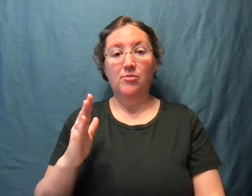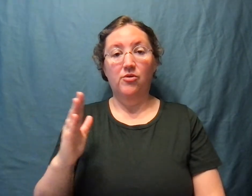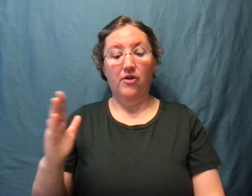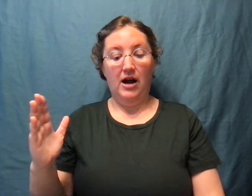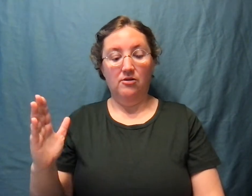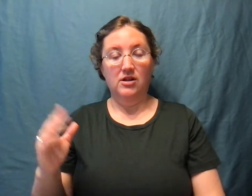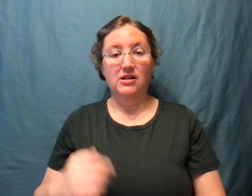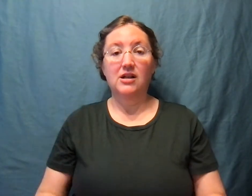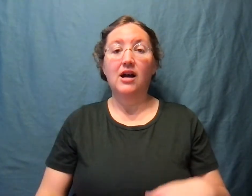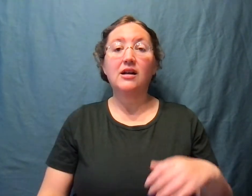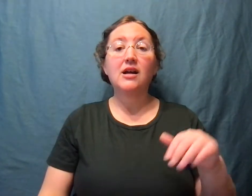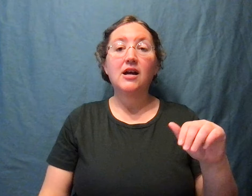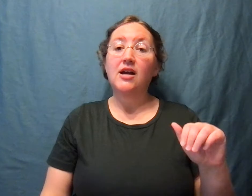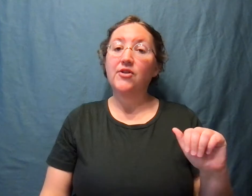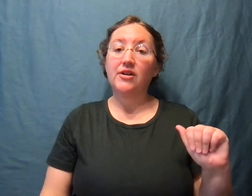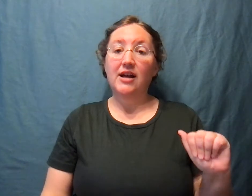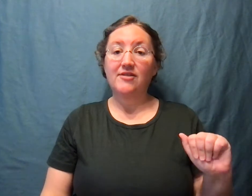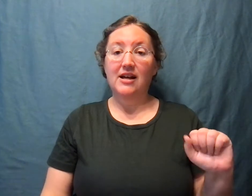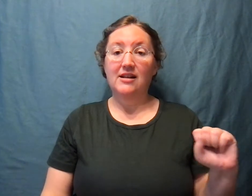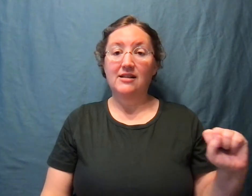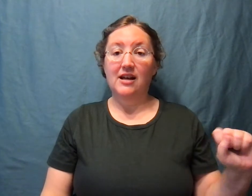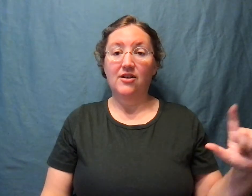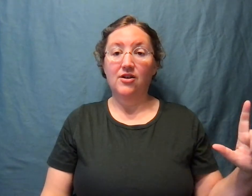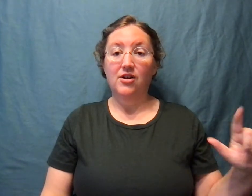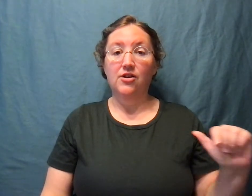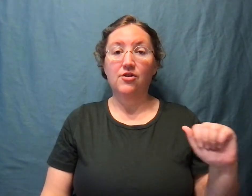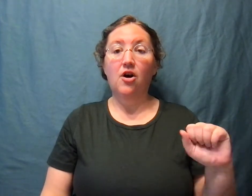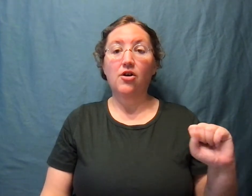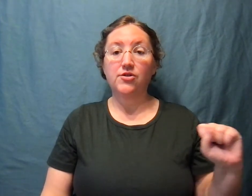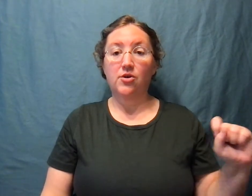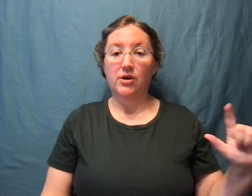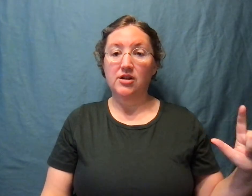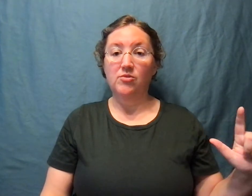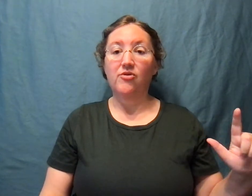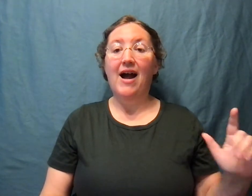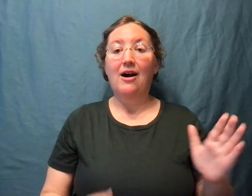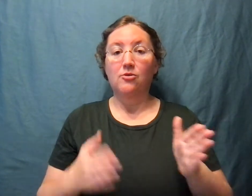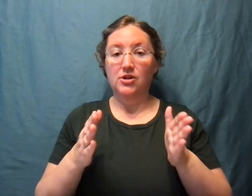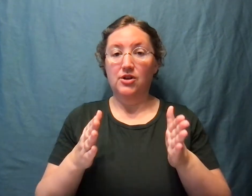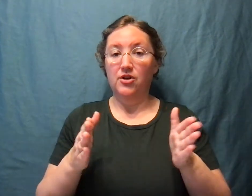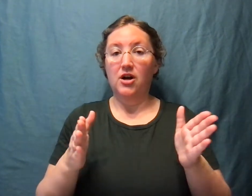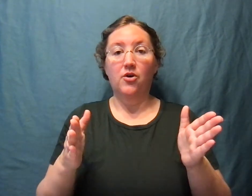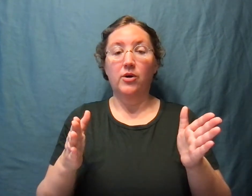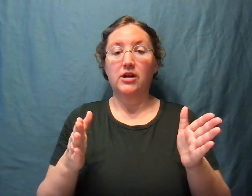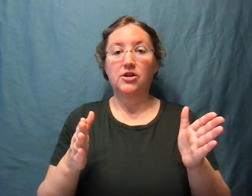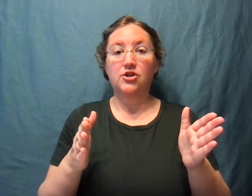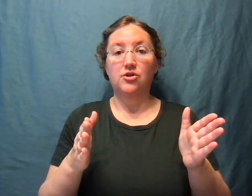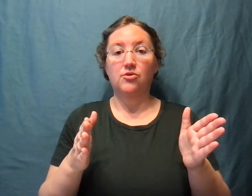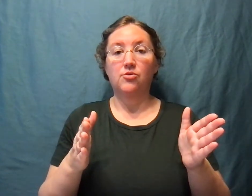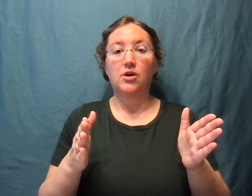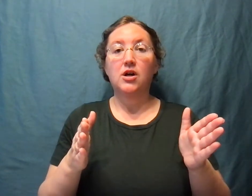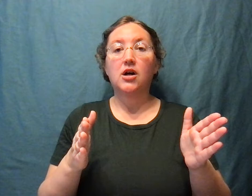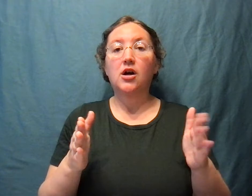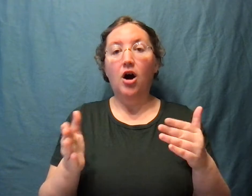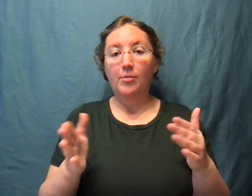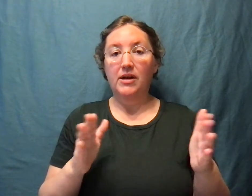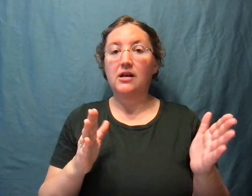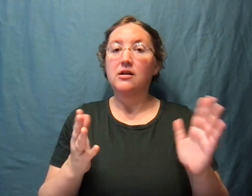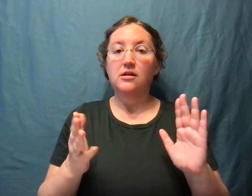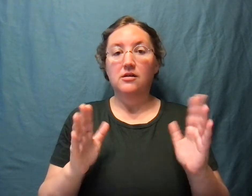move out to the side. If you're a left-handed signer, you're also going to move out. You're not going to copy